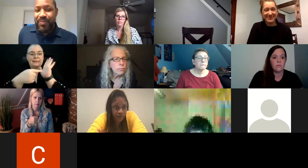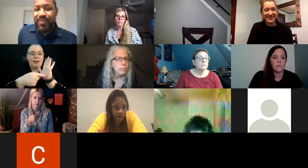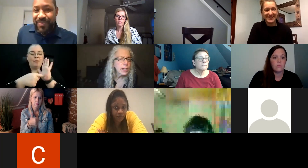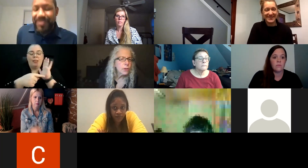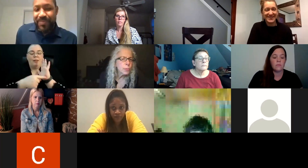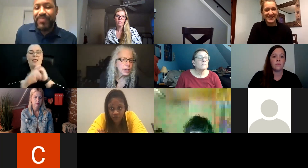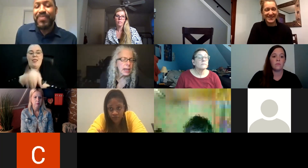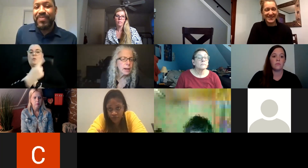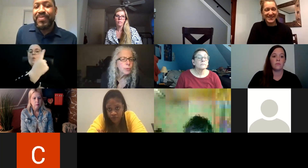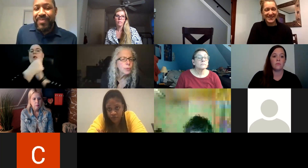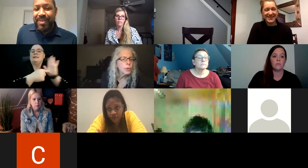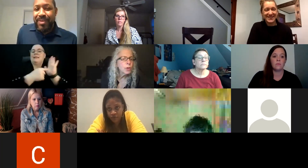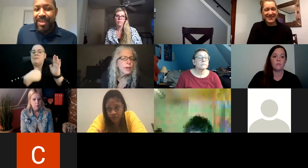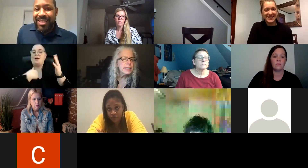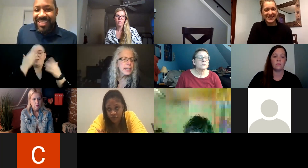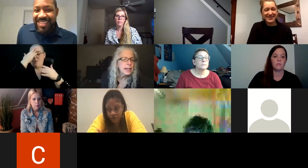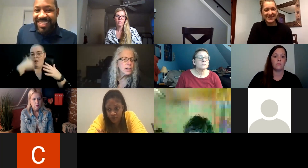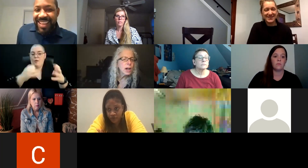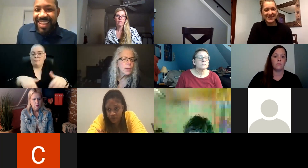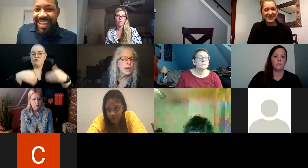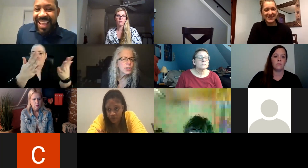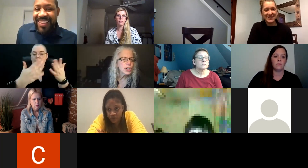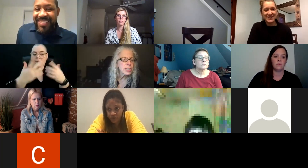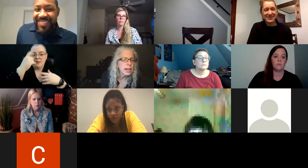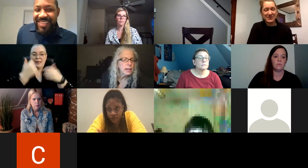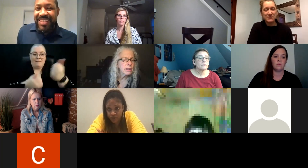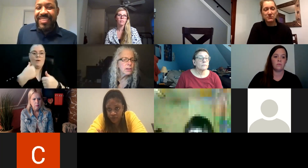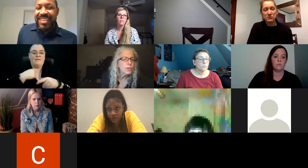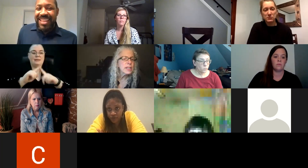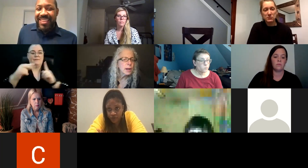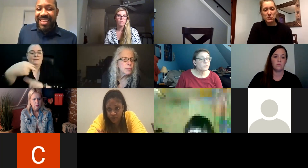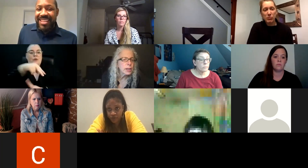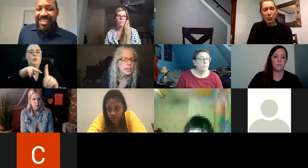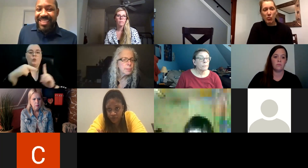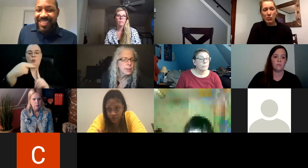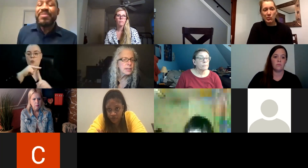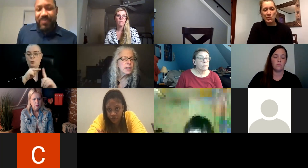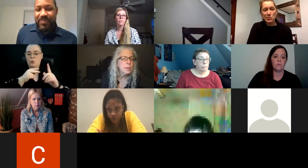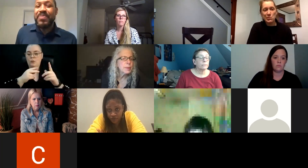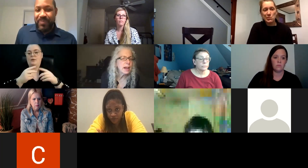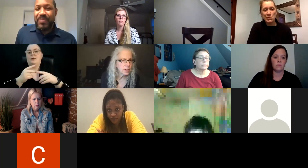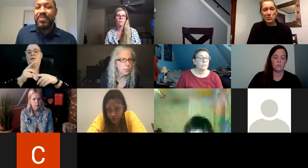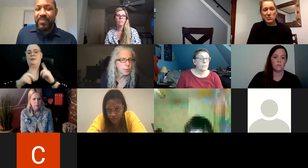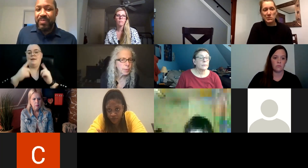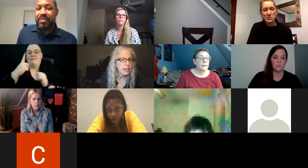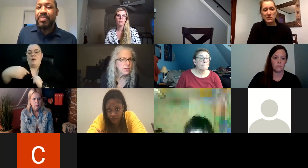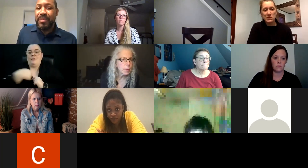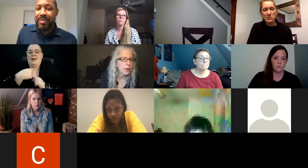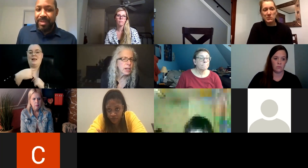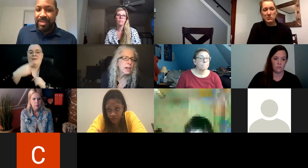Thank you for bringing that up. Rain saying, I wanted to just say, the reason I brought this up is people have different perspectives about it.